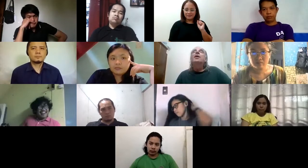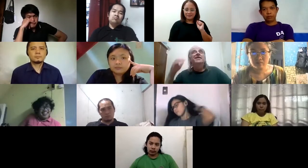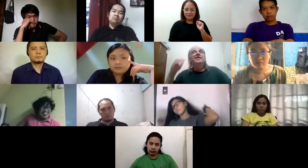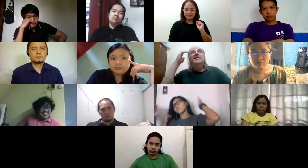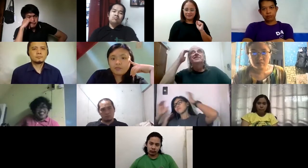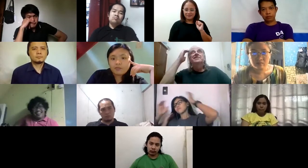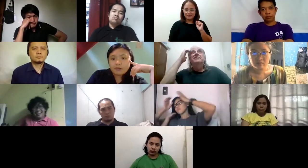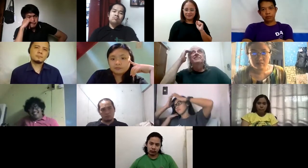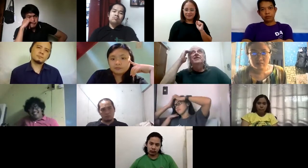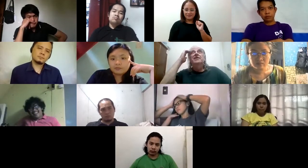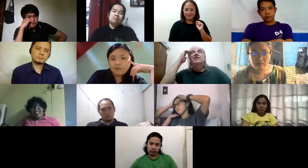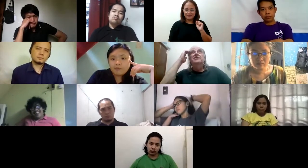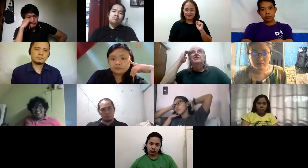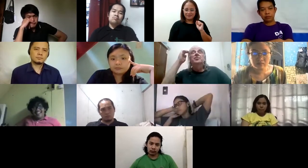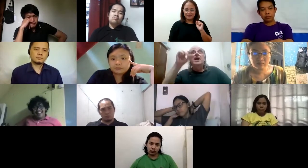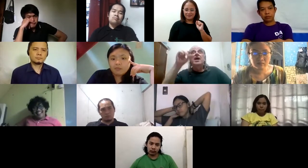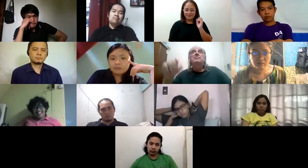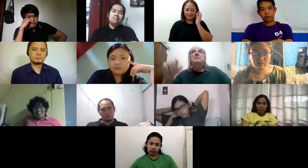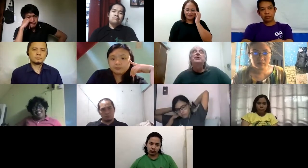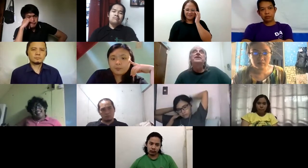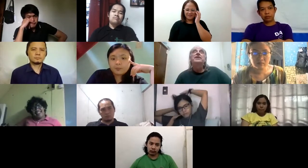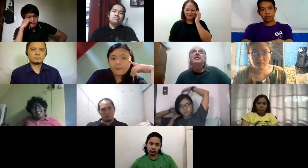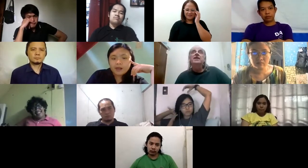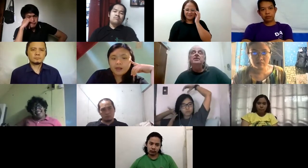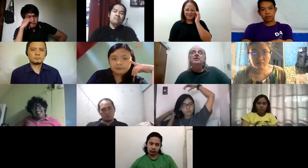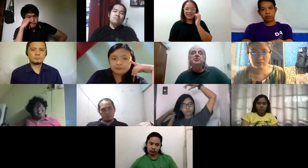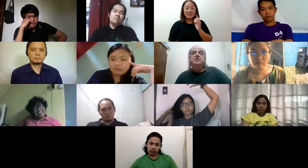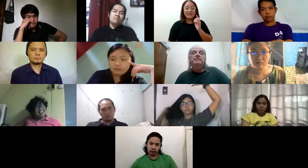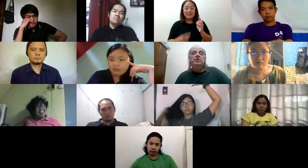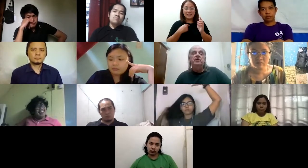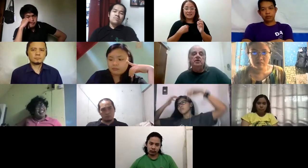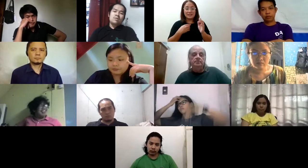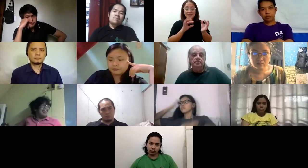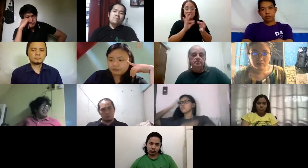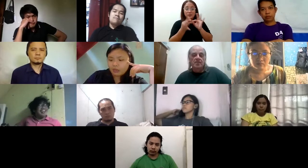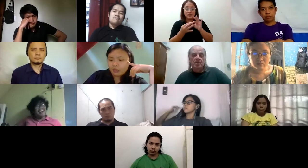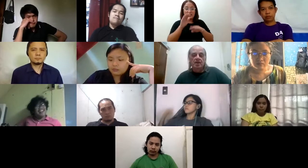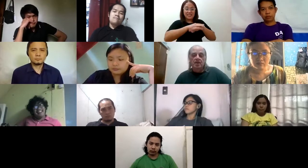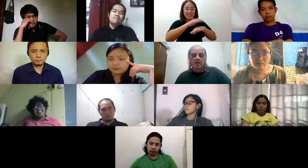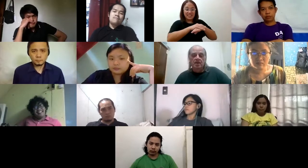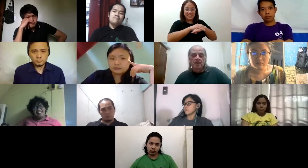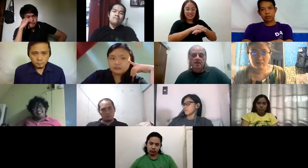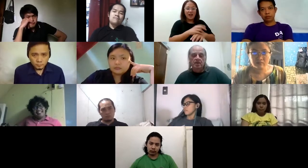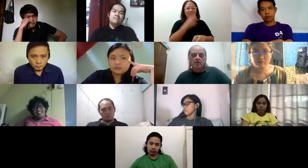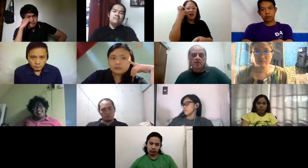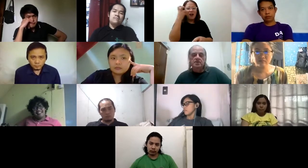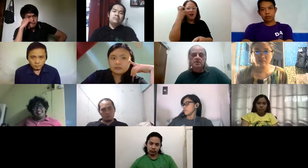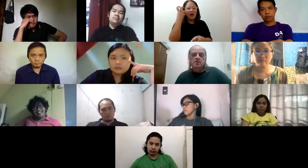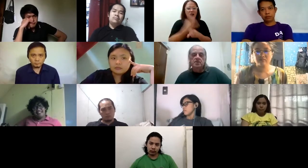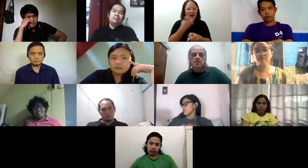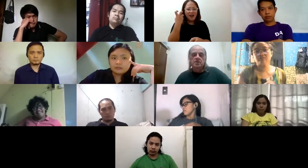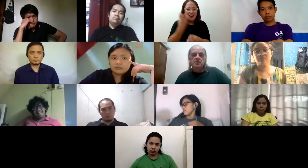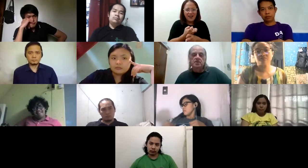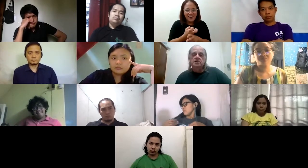yeah, to actually put it into English, it's difficult. Okay, so to